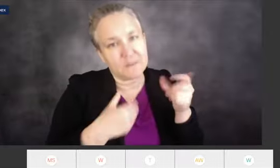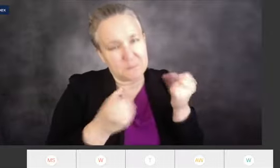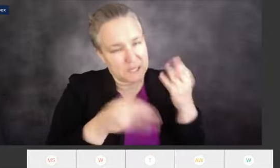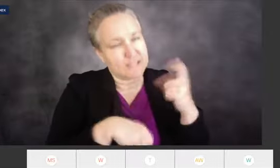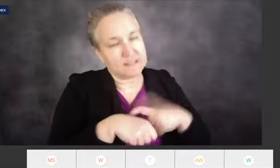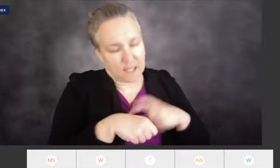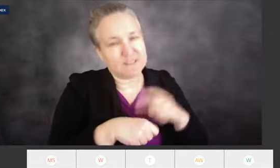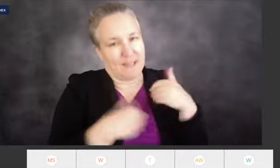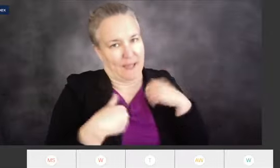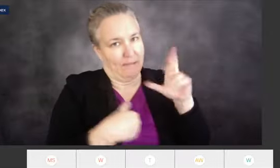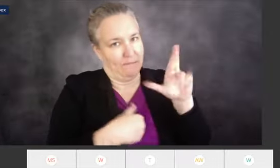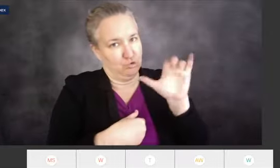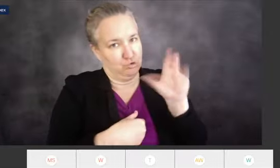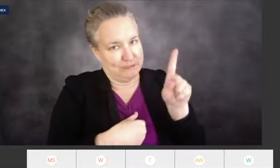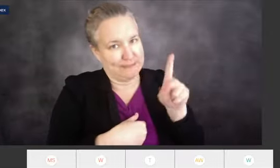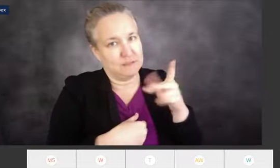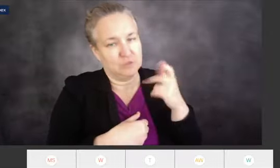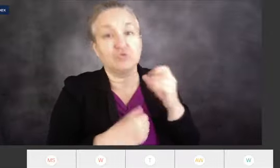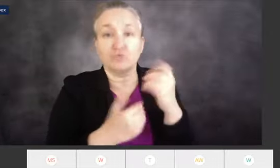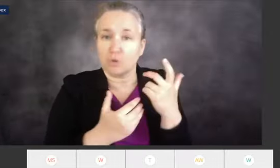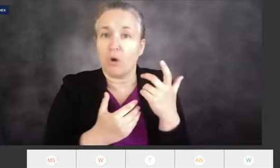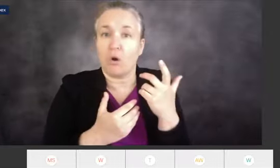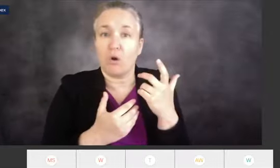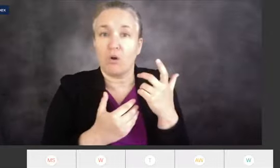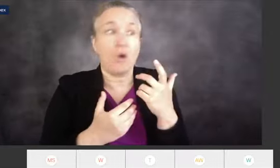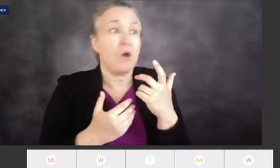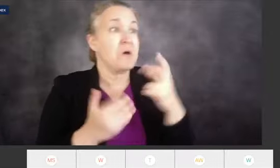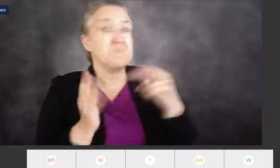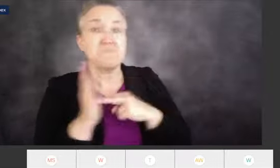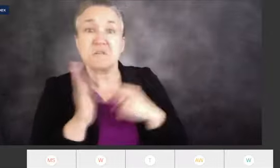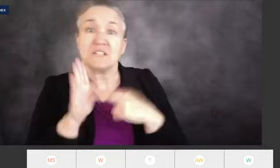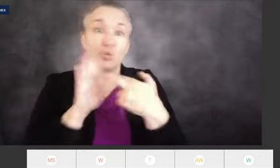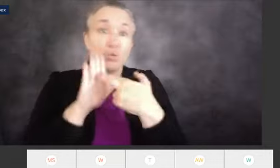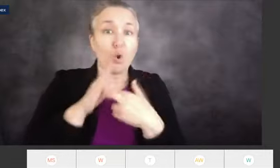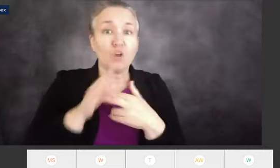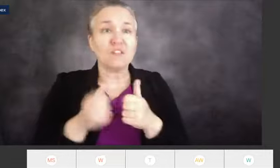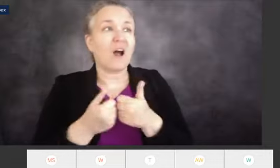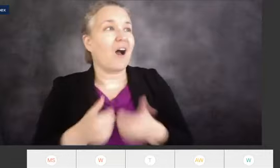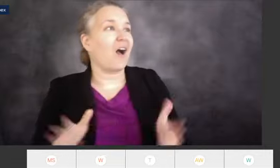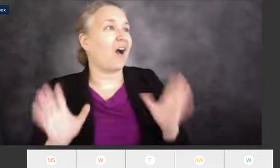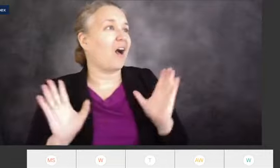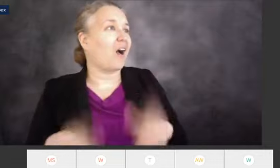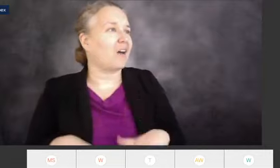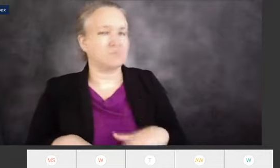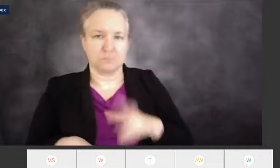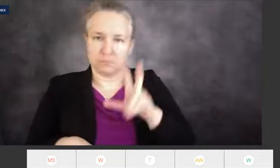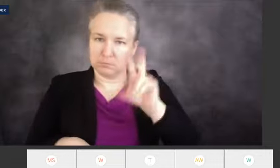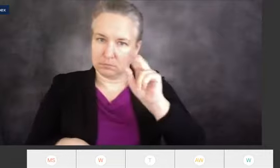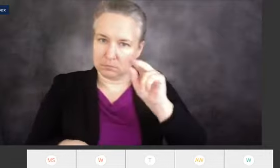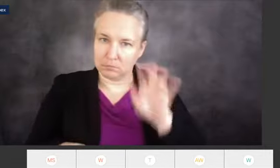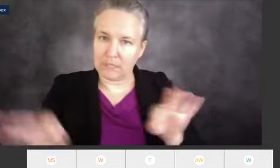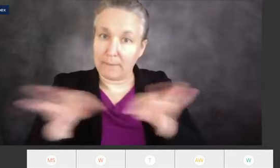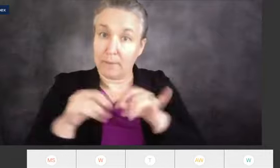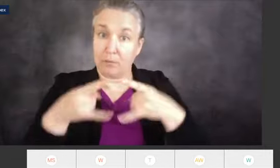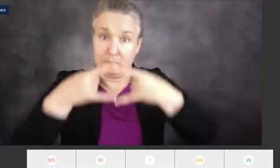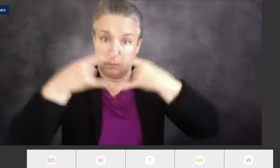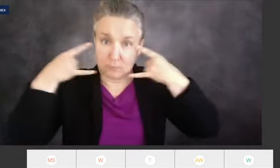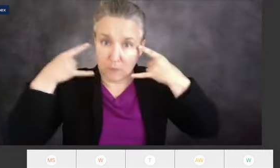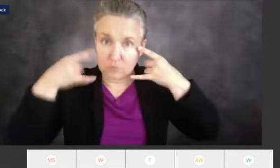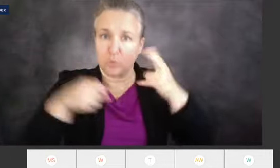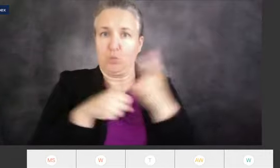situations. So don't relax, keep that mask. We need to keep that mask on as much